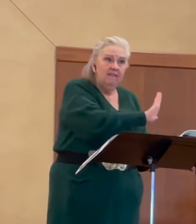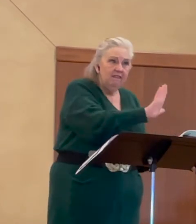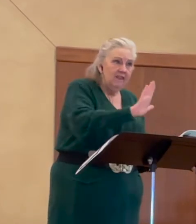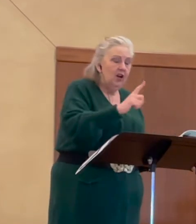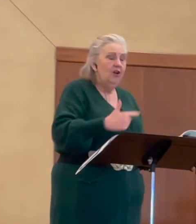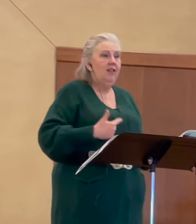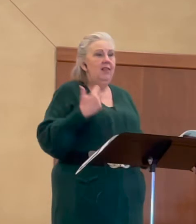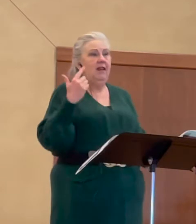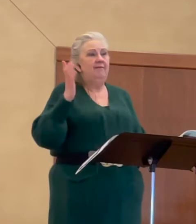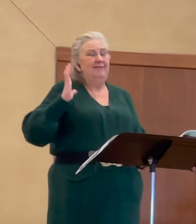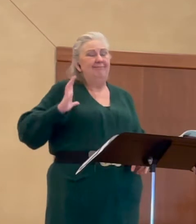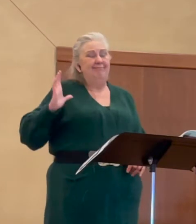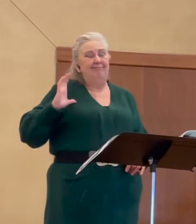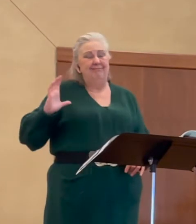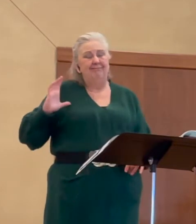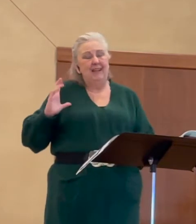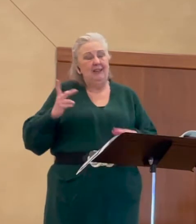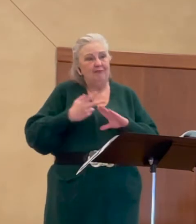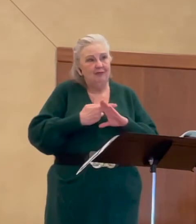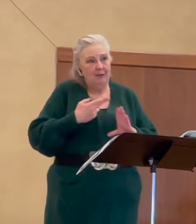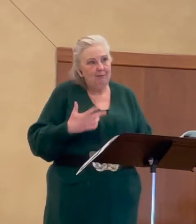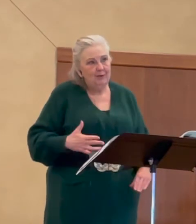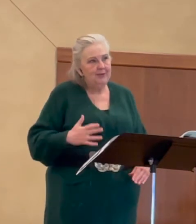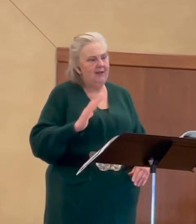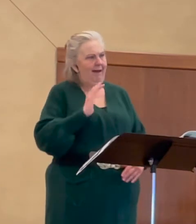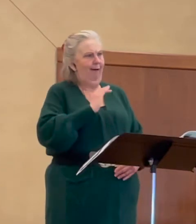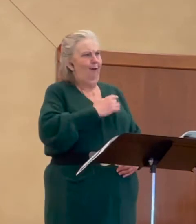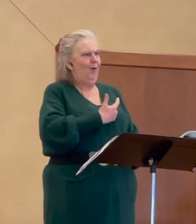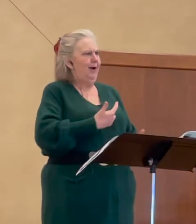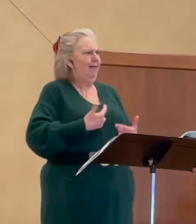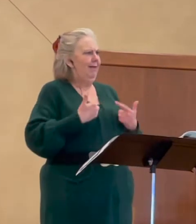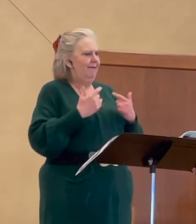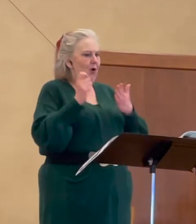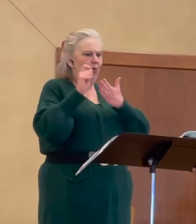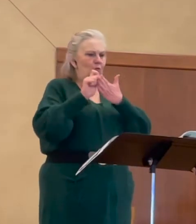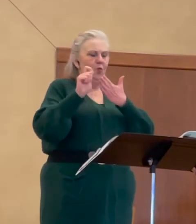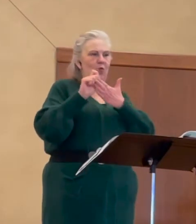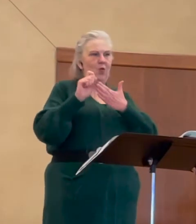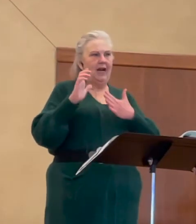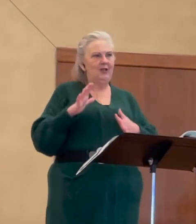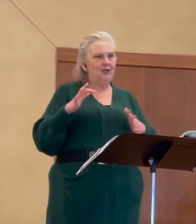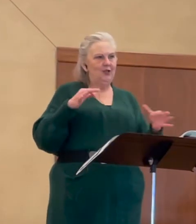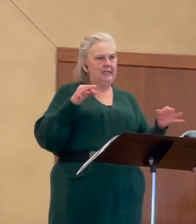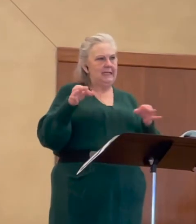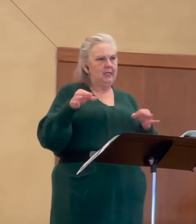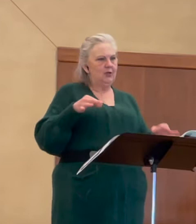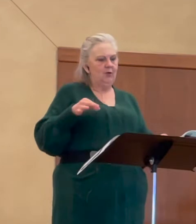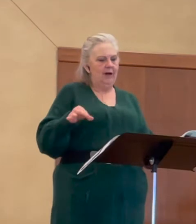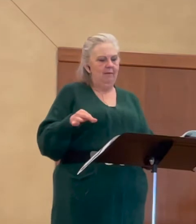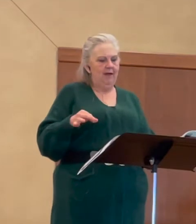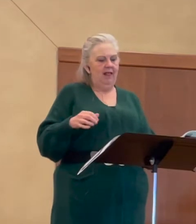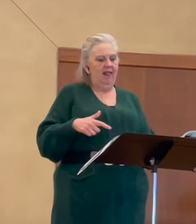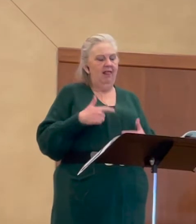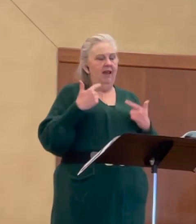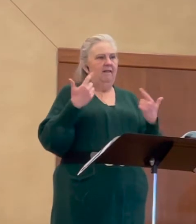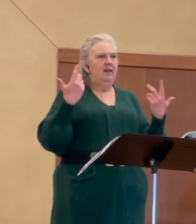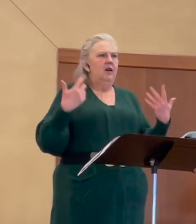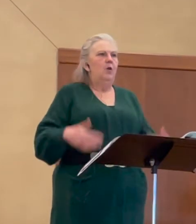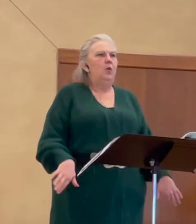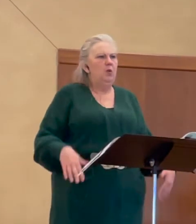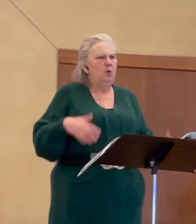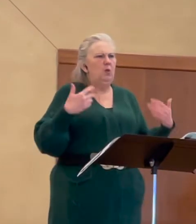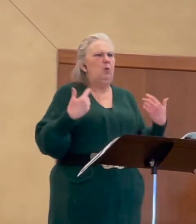like for us. That is, as the writer of the hymn describes, how life's crushing load bears